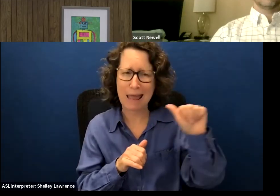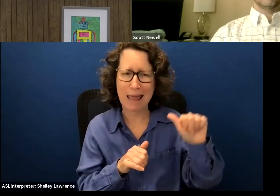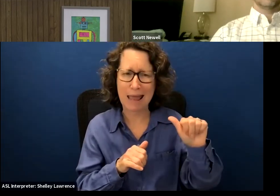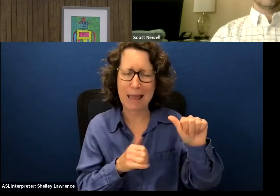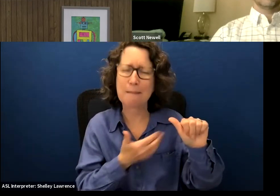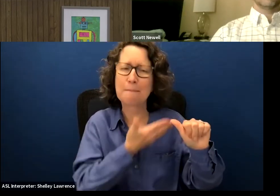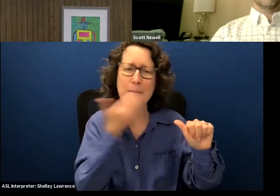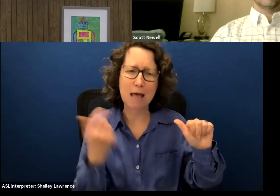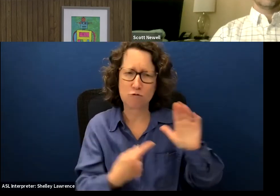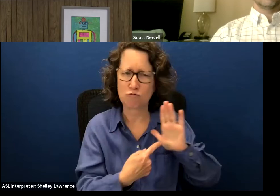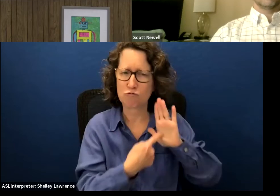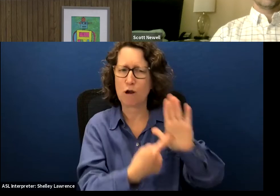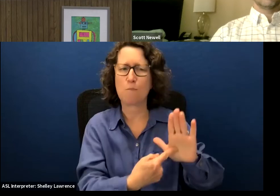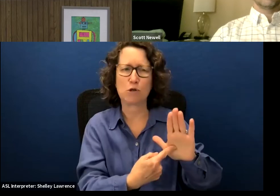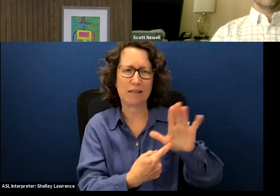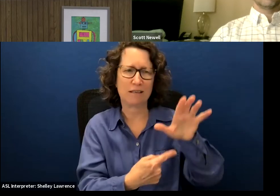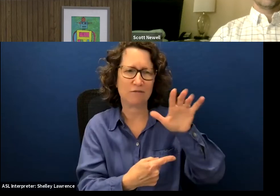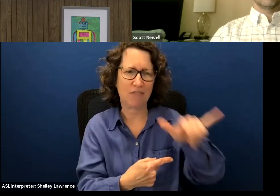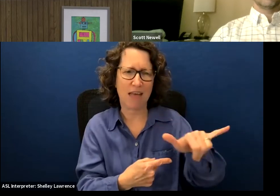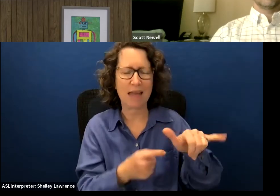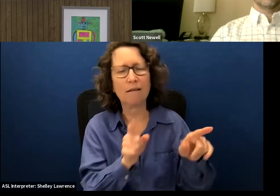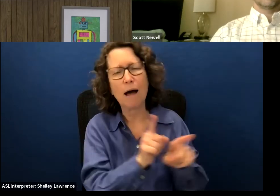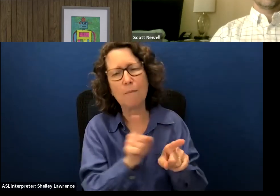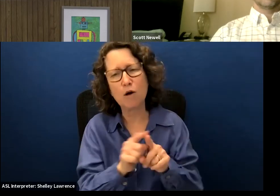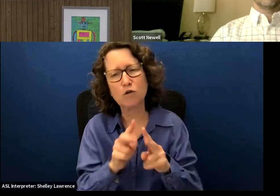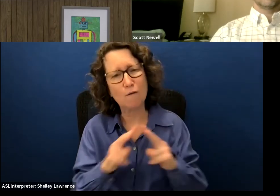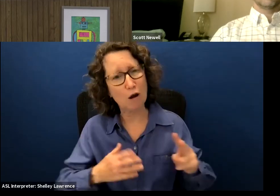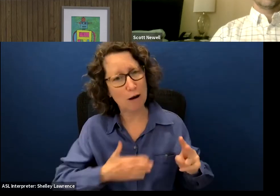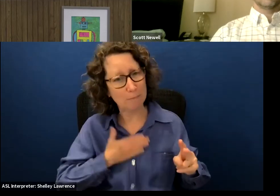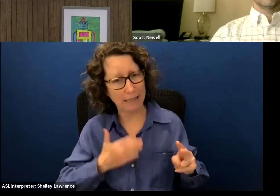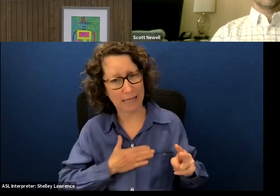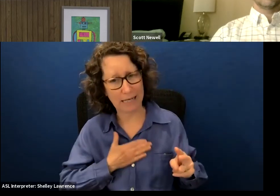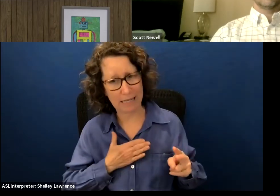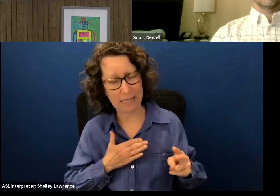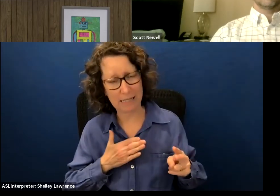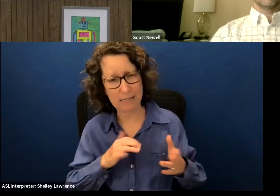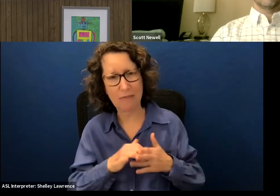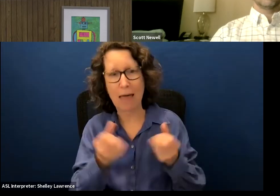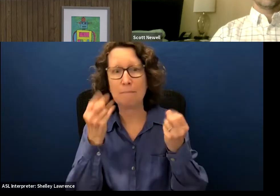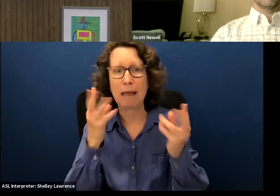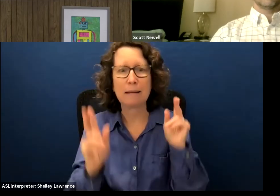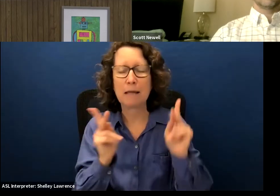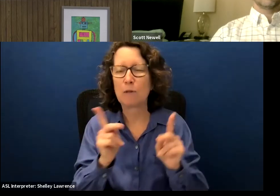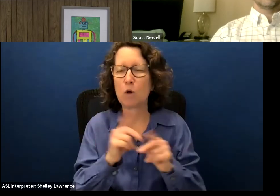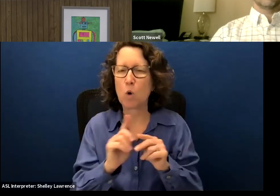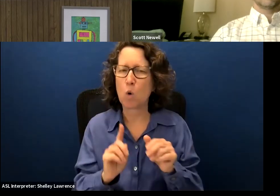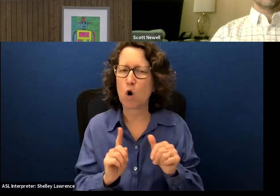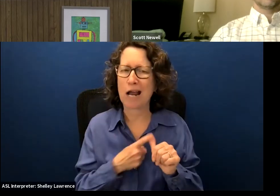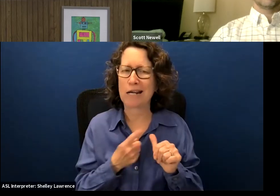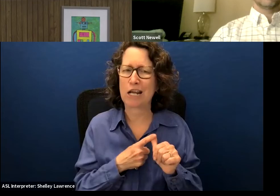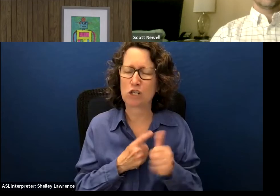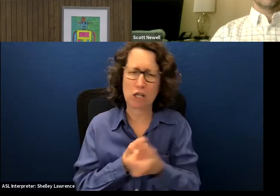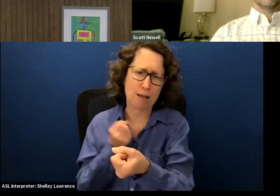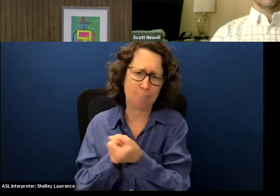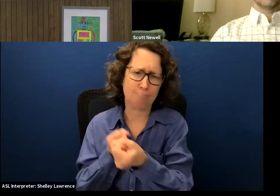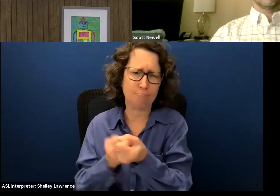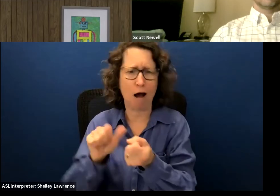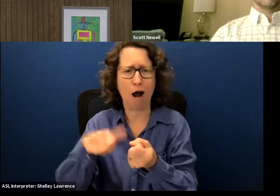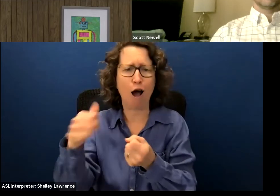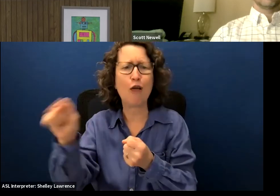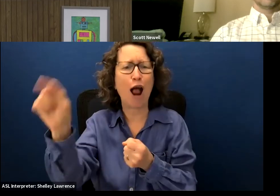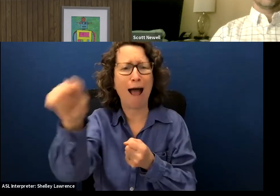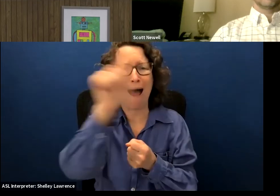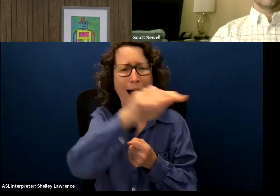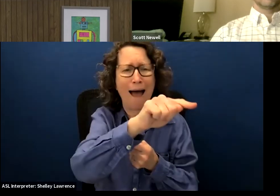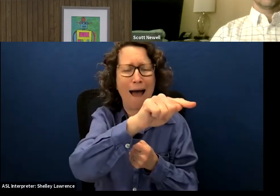best represents it. And I am also very pleased that many folks who were initially in favor of other